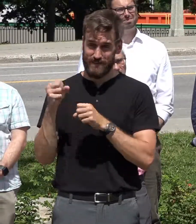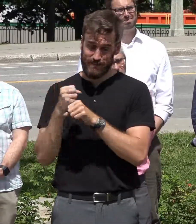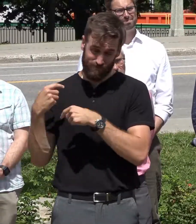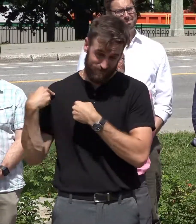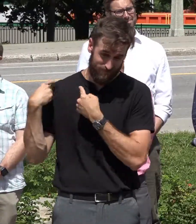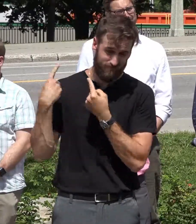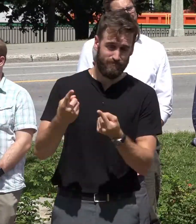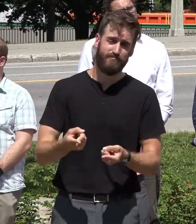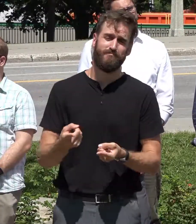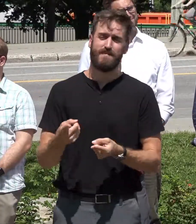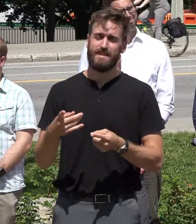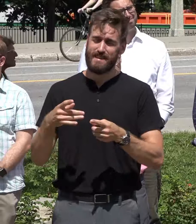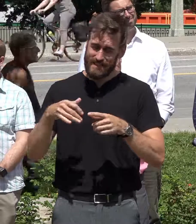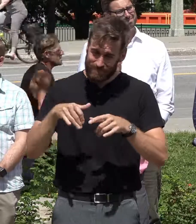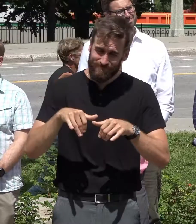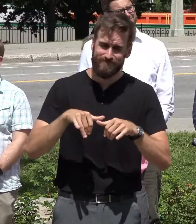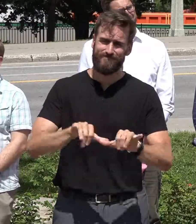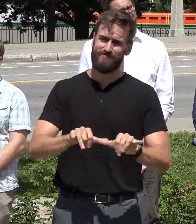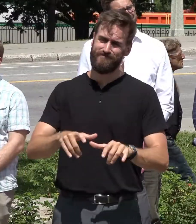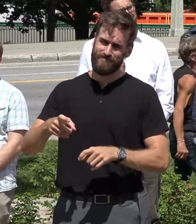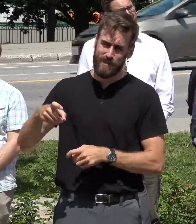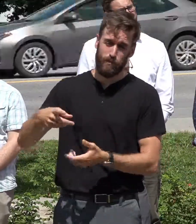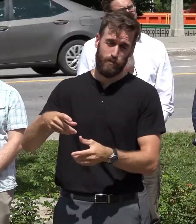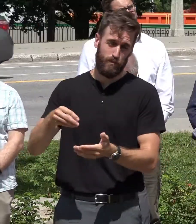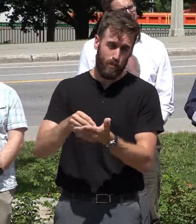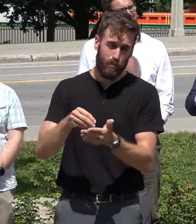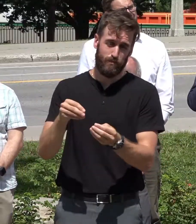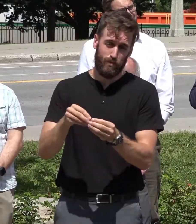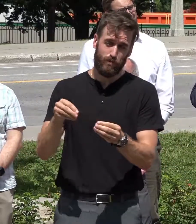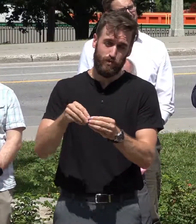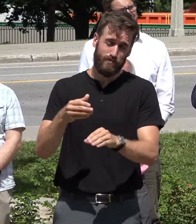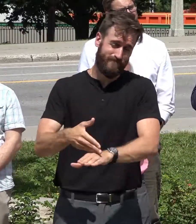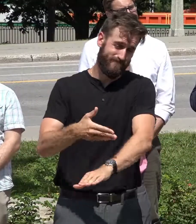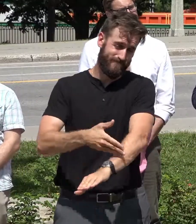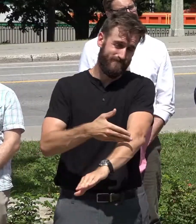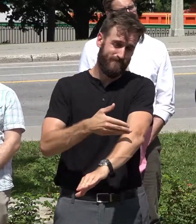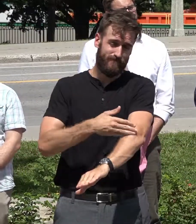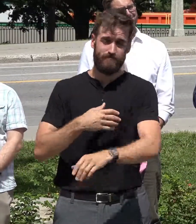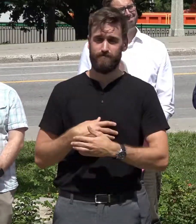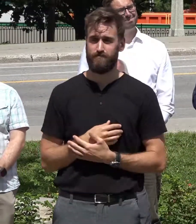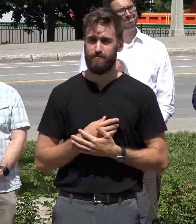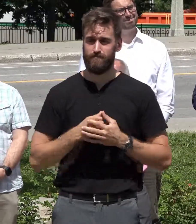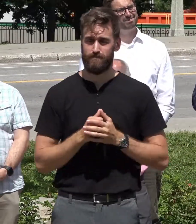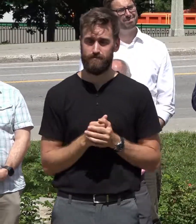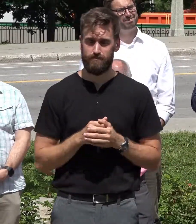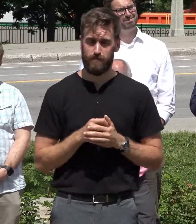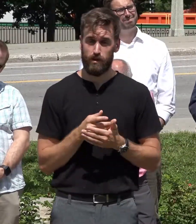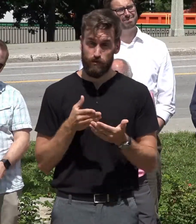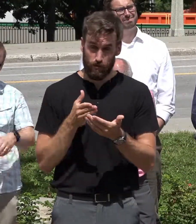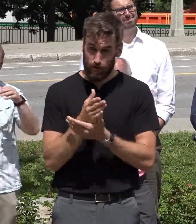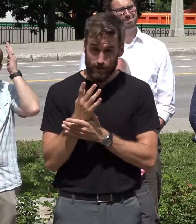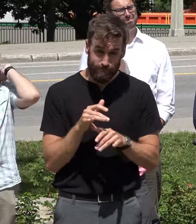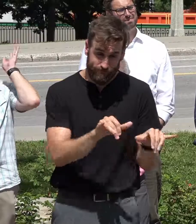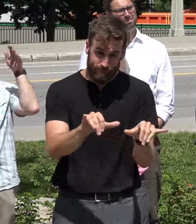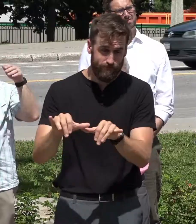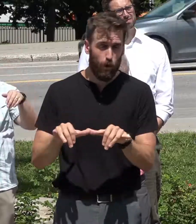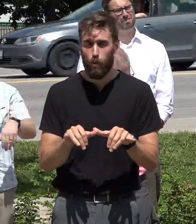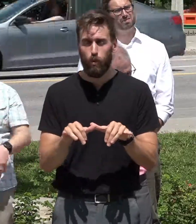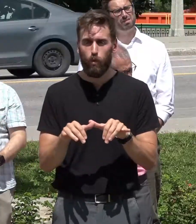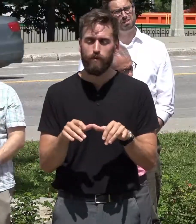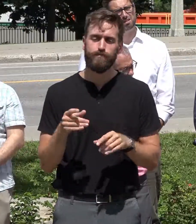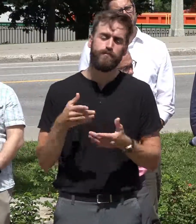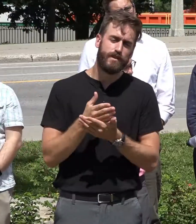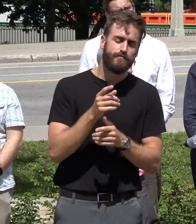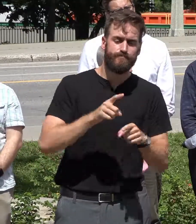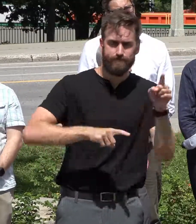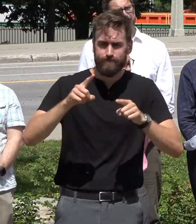we are still demanding. Because progress is not linear. The rights and freedoms we have fought so desperately for are not something we should take for